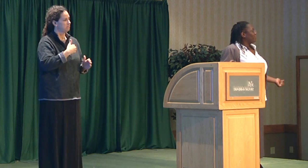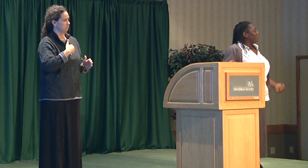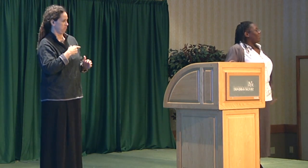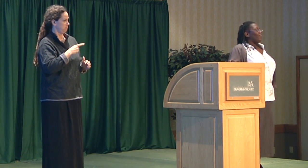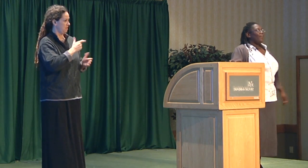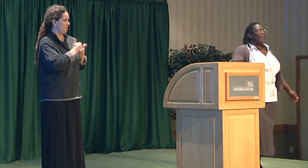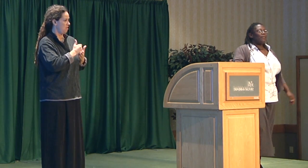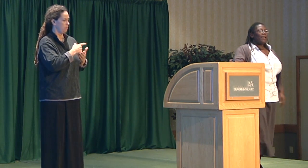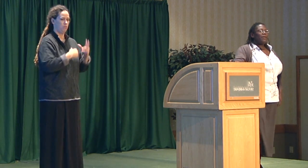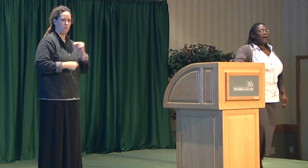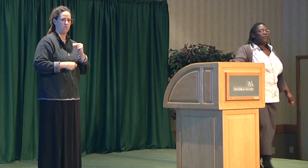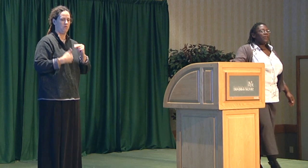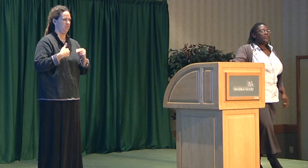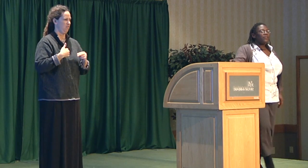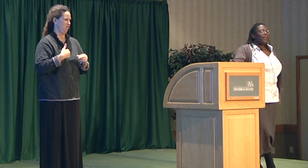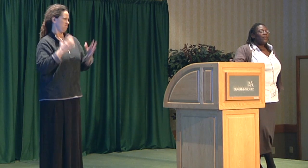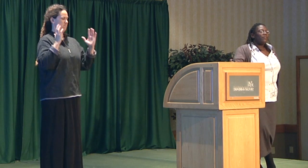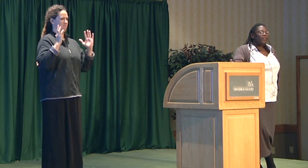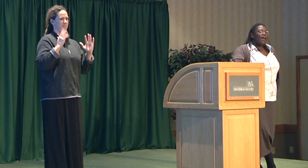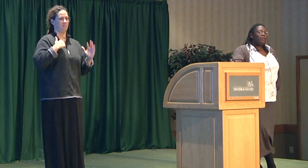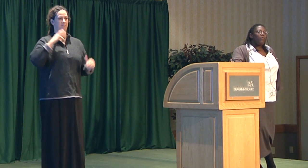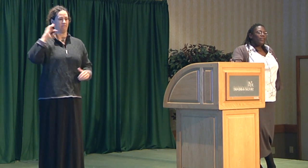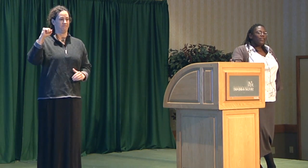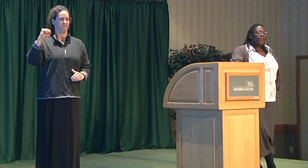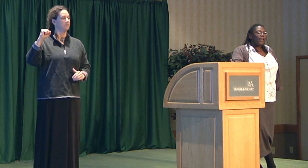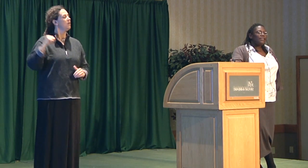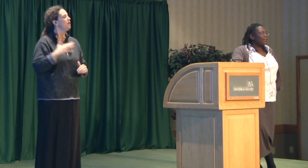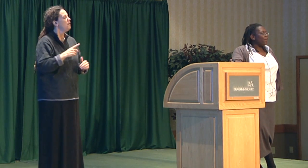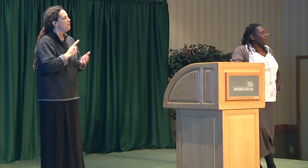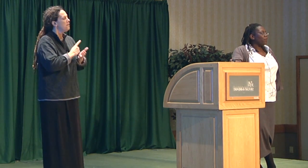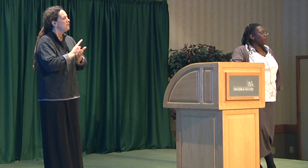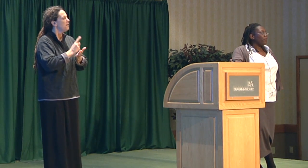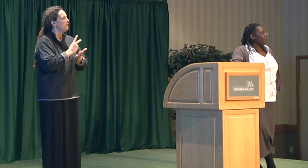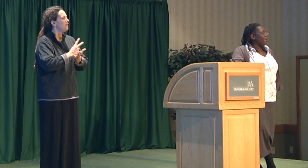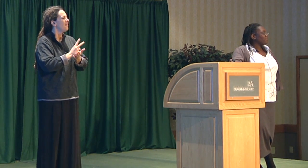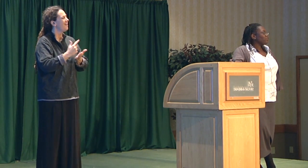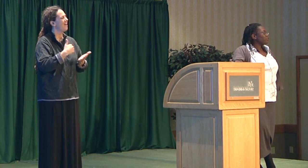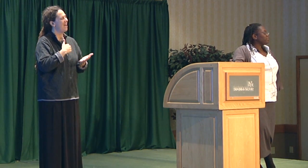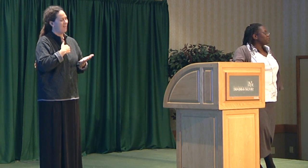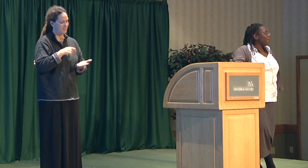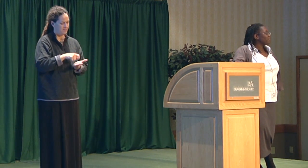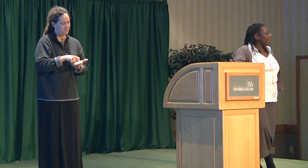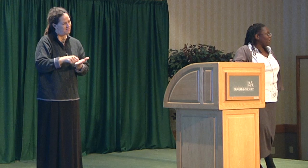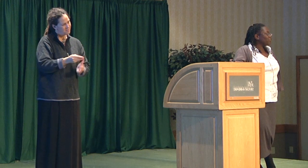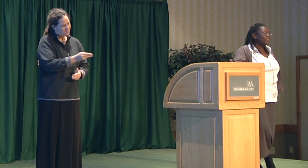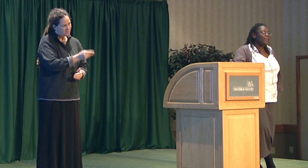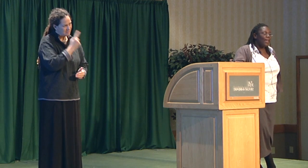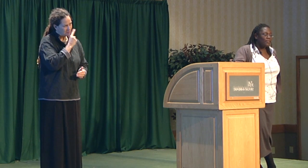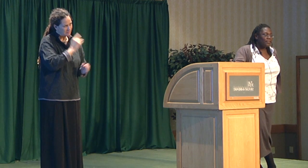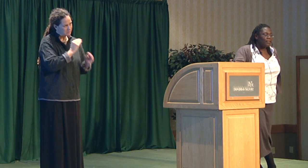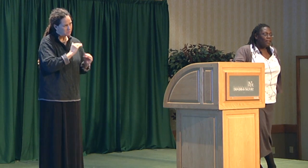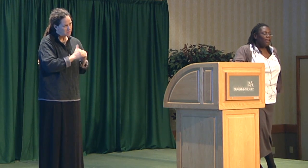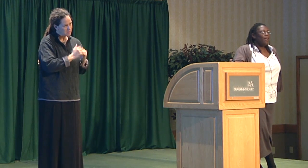left. And maybe about a week or so later, I'd been watching her, and I sat down and I wrote her a note, and I asked her if she would teach me how to sign, and she